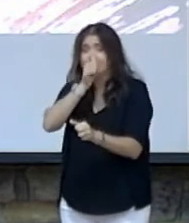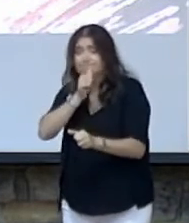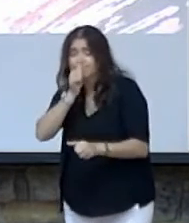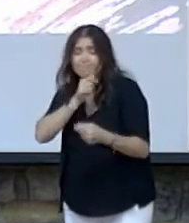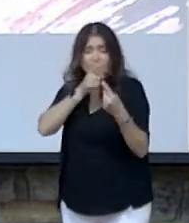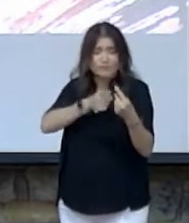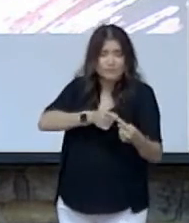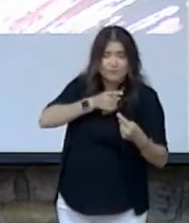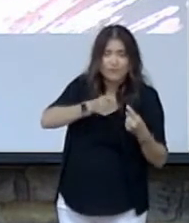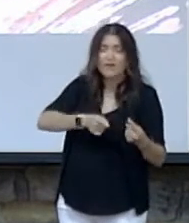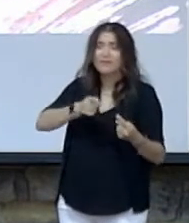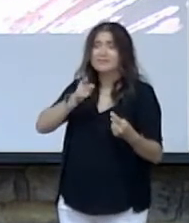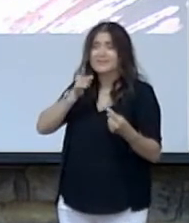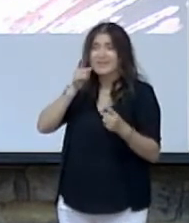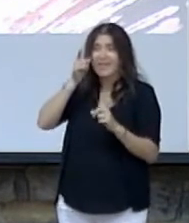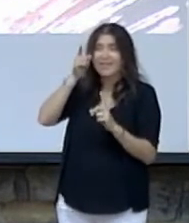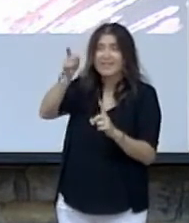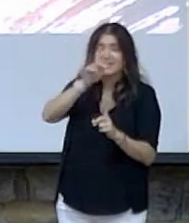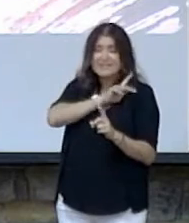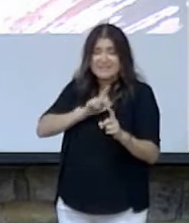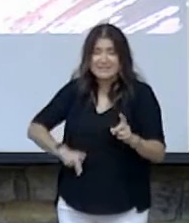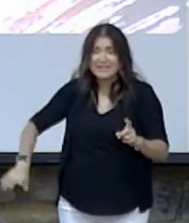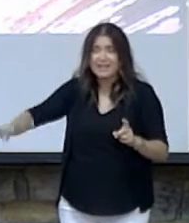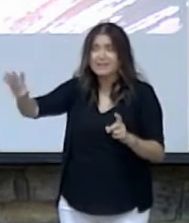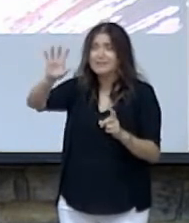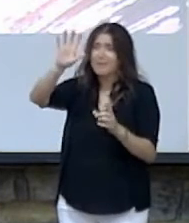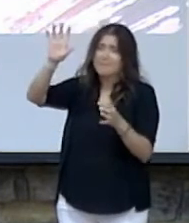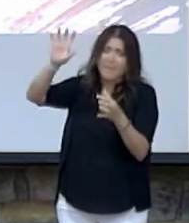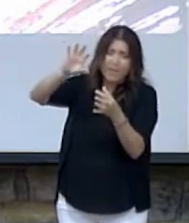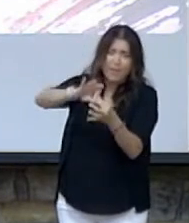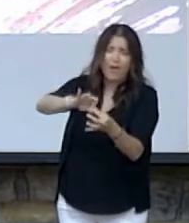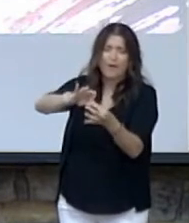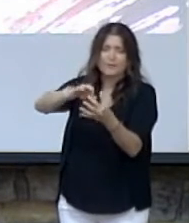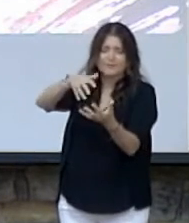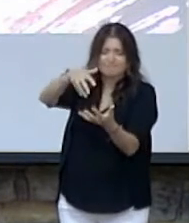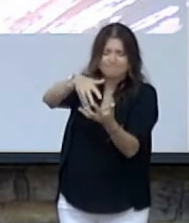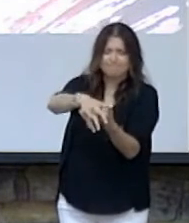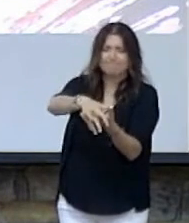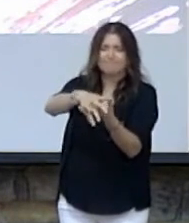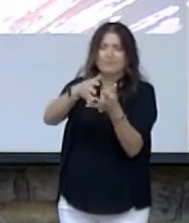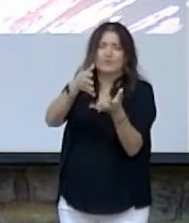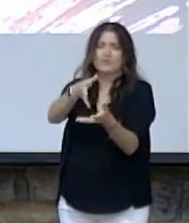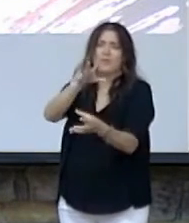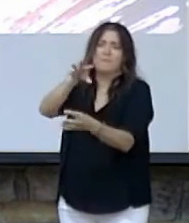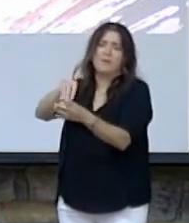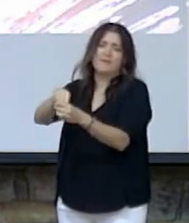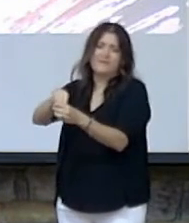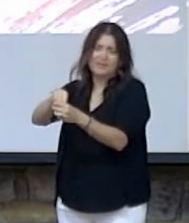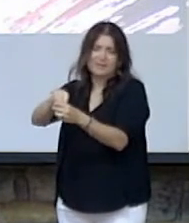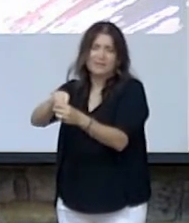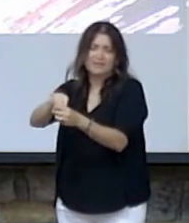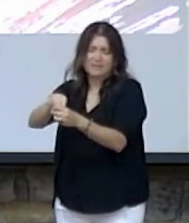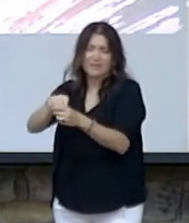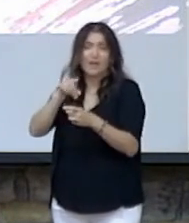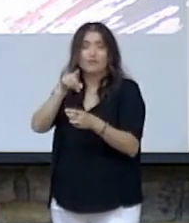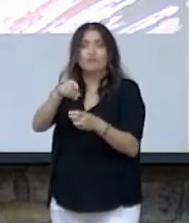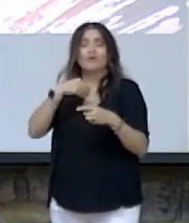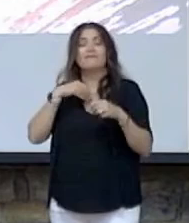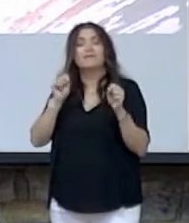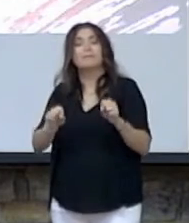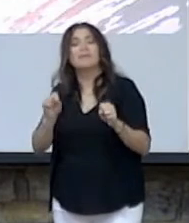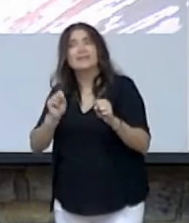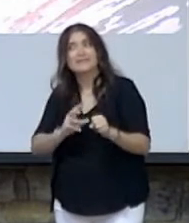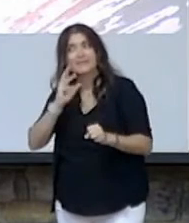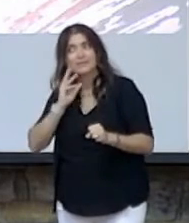way, this kingdom belongs to you and you are a part of it. And you have the ability to experience